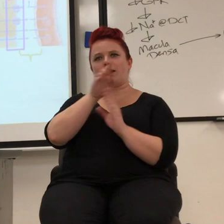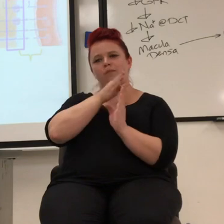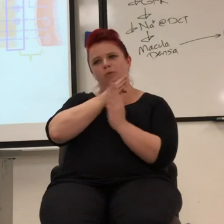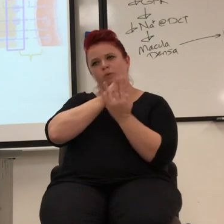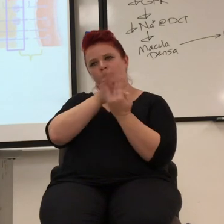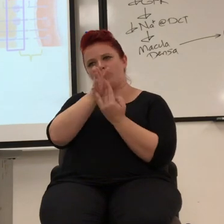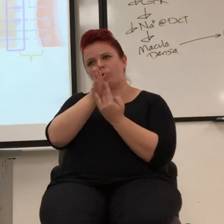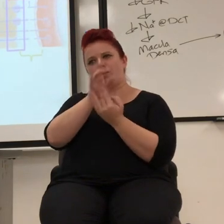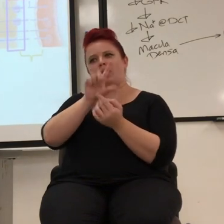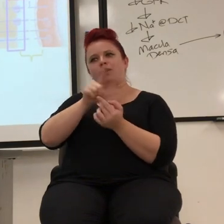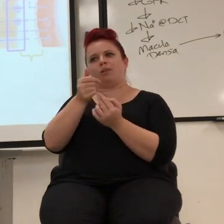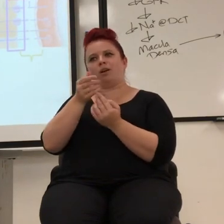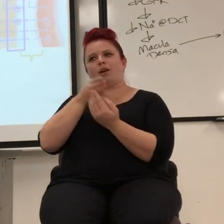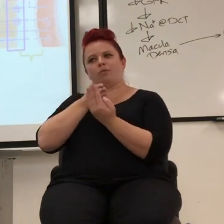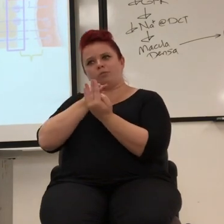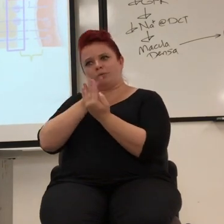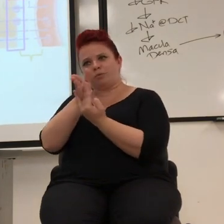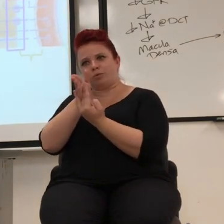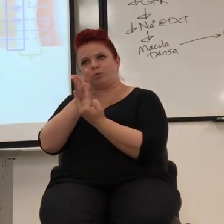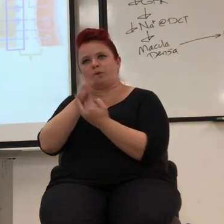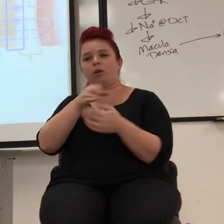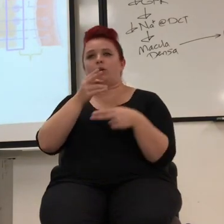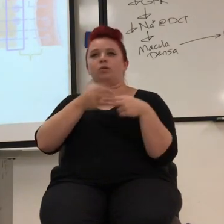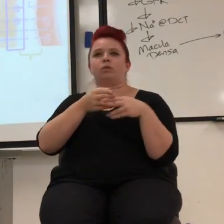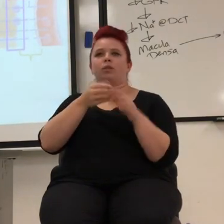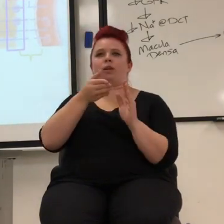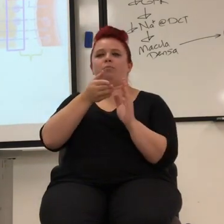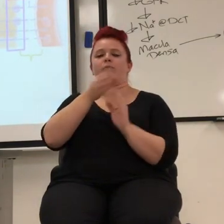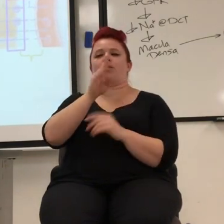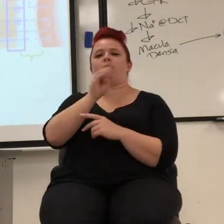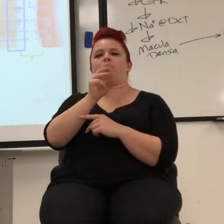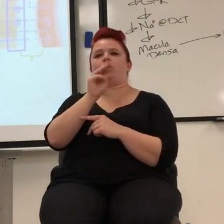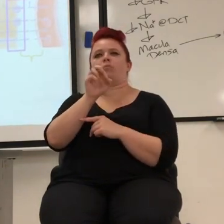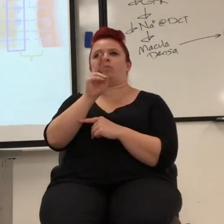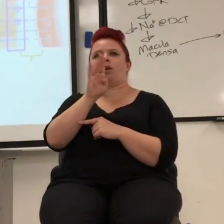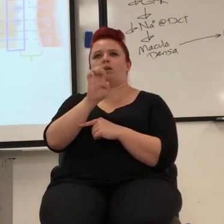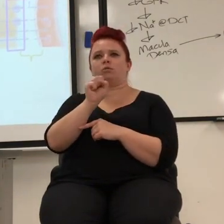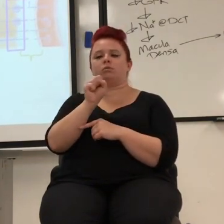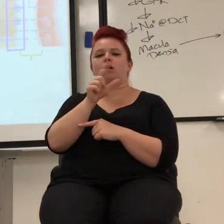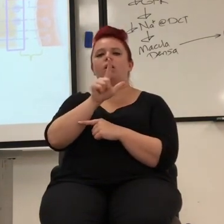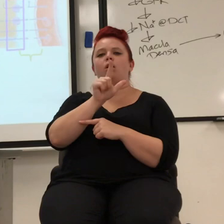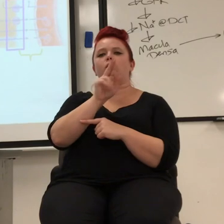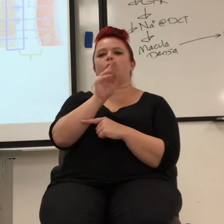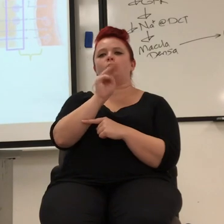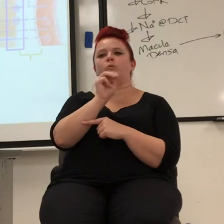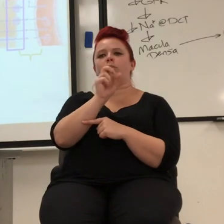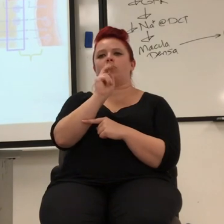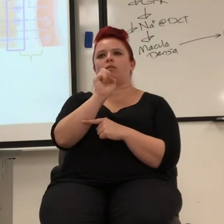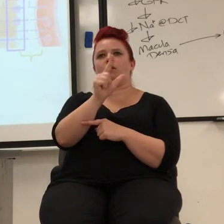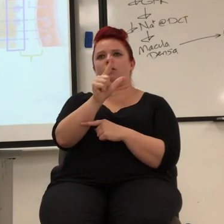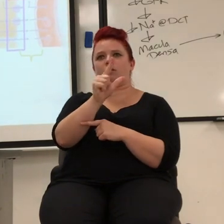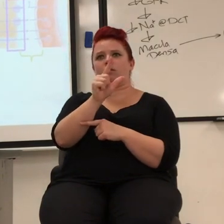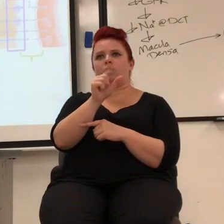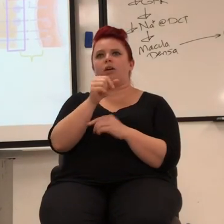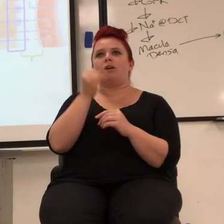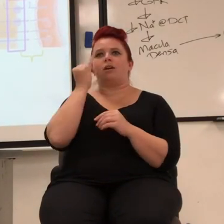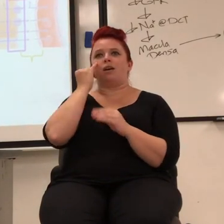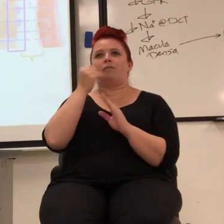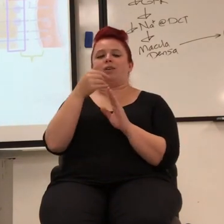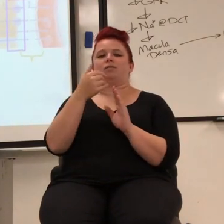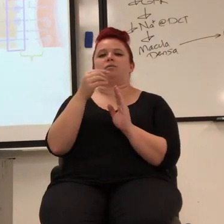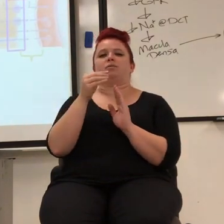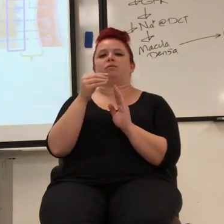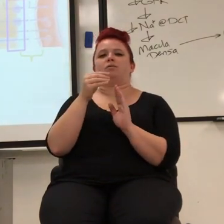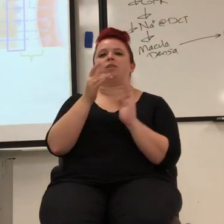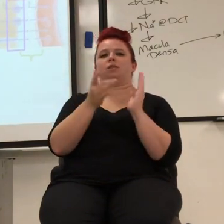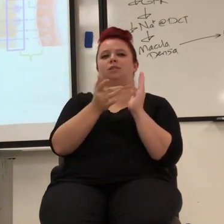of the membranes are luminal membrane on one side. The side that faces the lumen is the side that faces